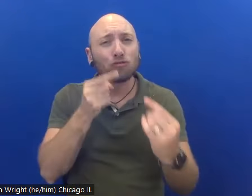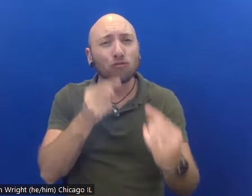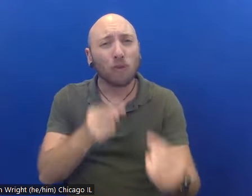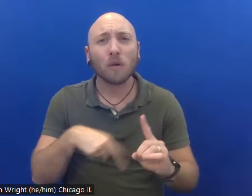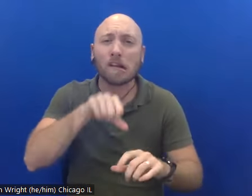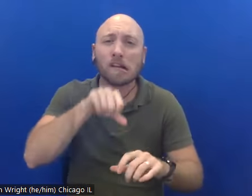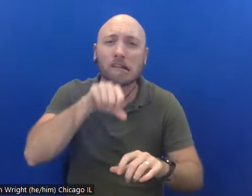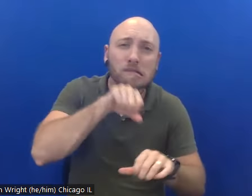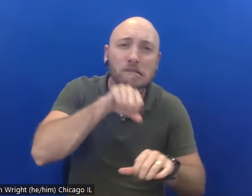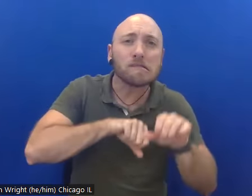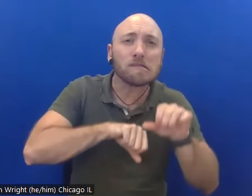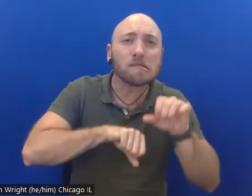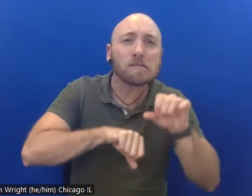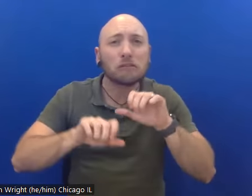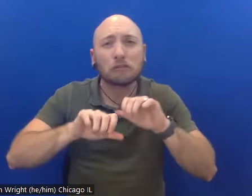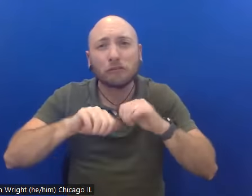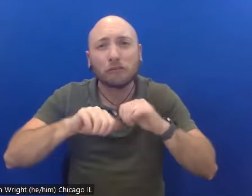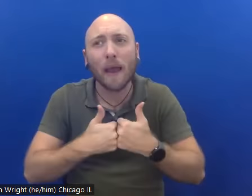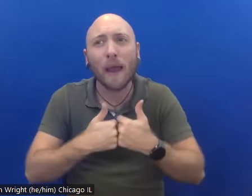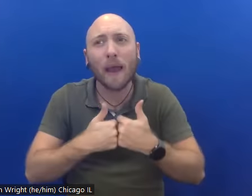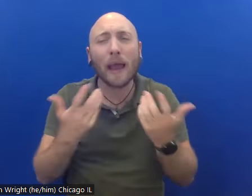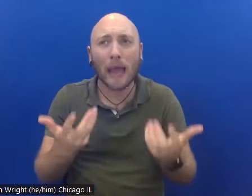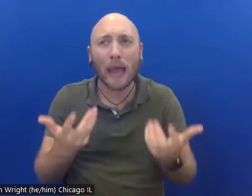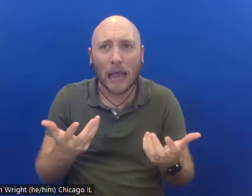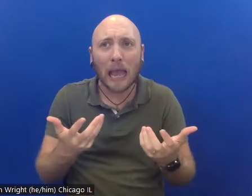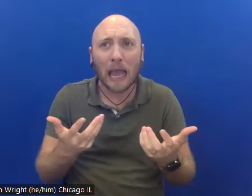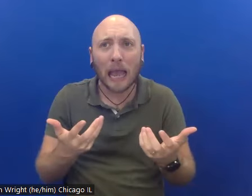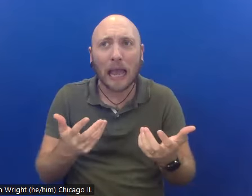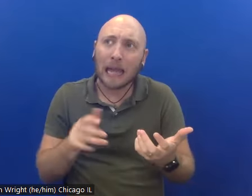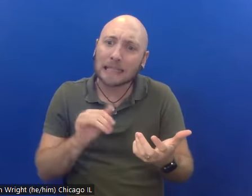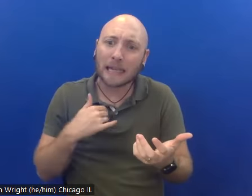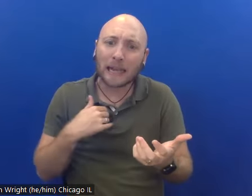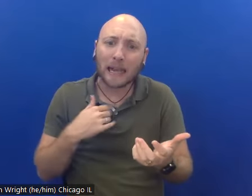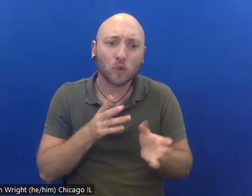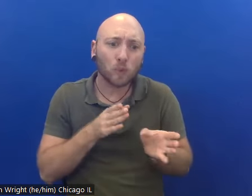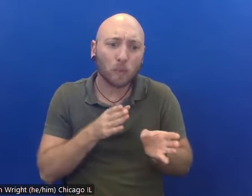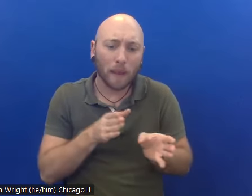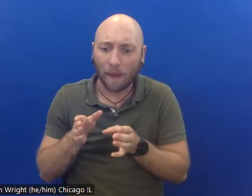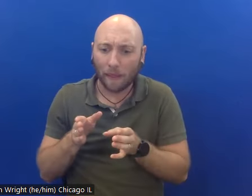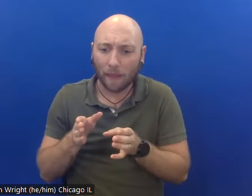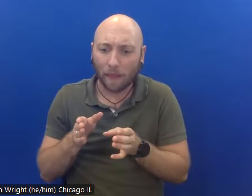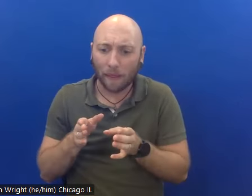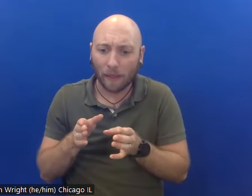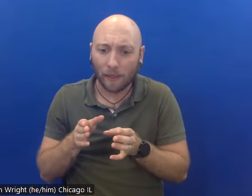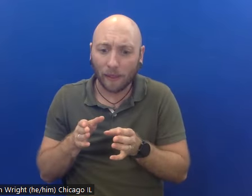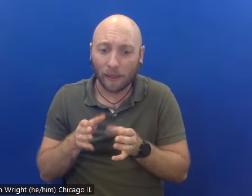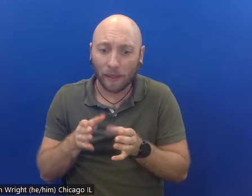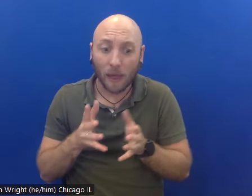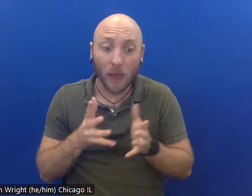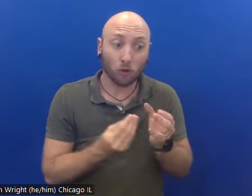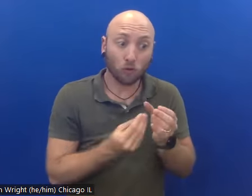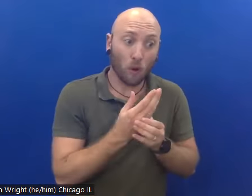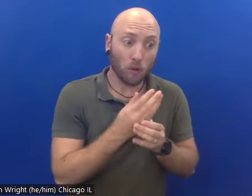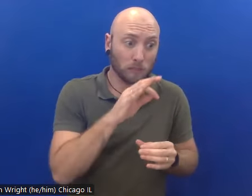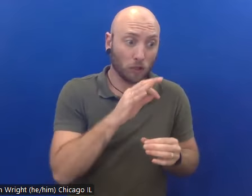it's kind of like an option for me. Do I want to grow spiritually, or do I want to come sink back into my defects? And sinking